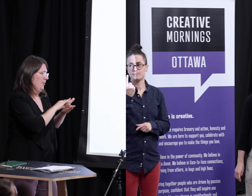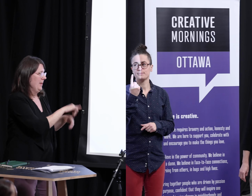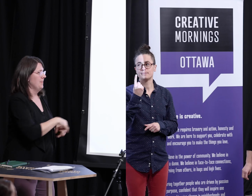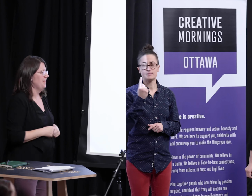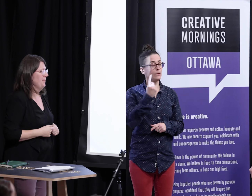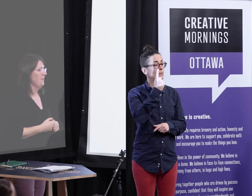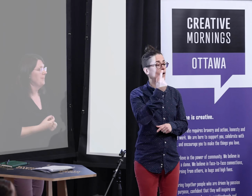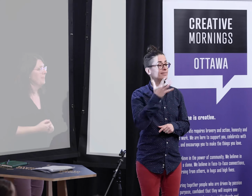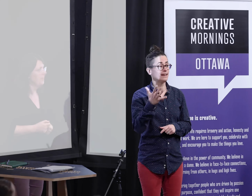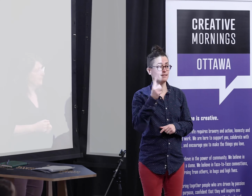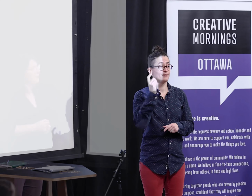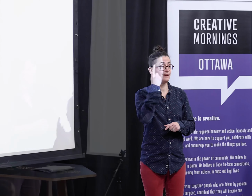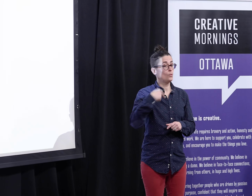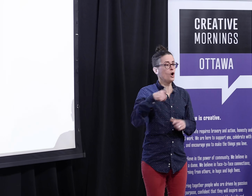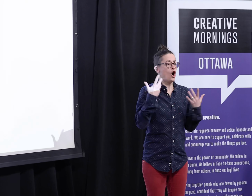Exactly.